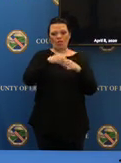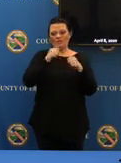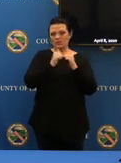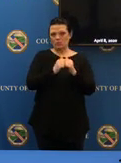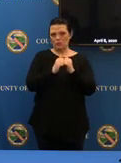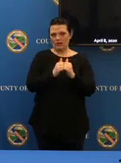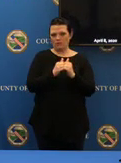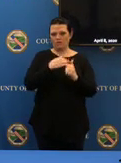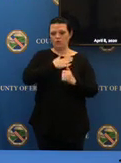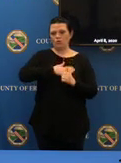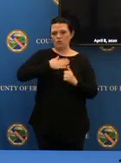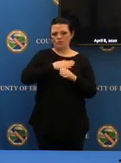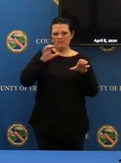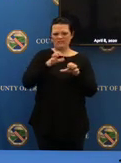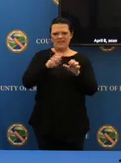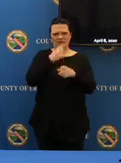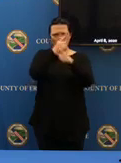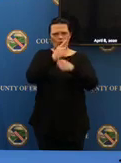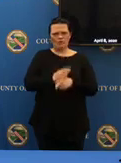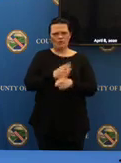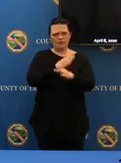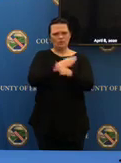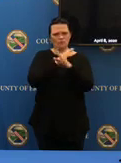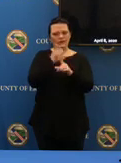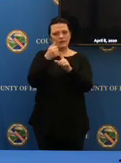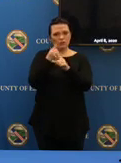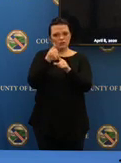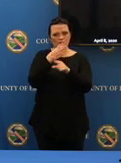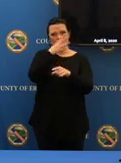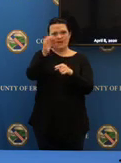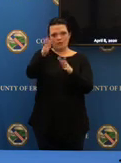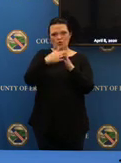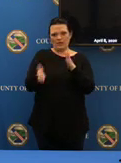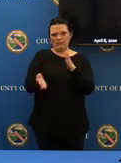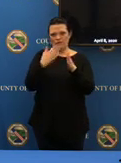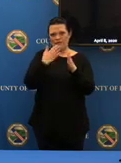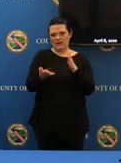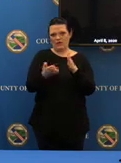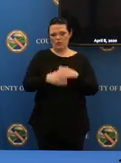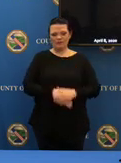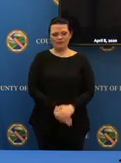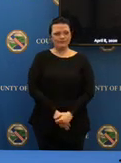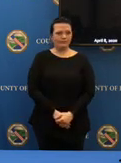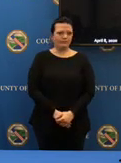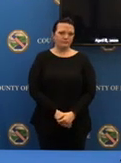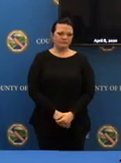together, so please act accordingly to protect yourself and your neighbor. Thank you, everyone.